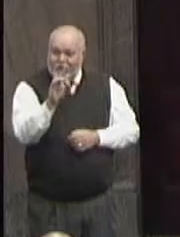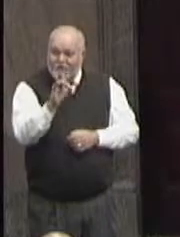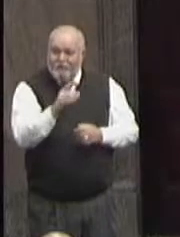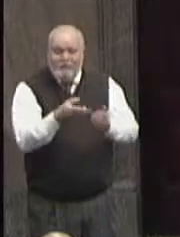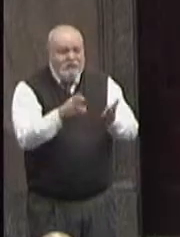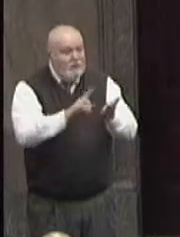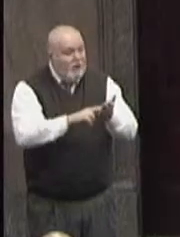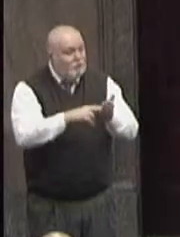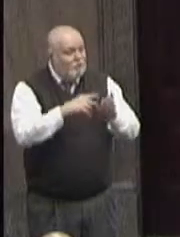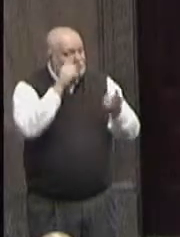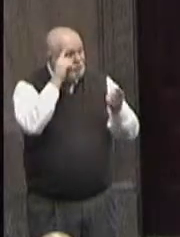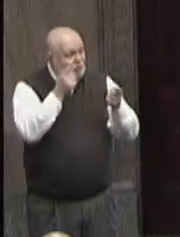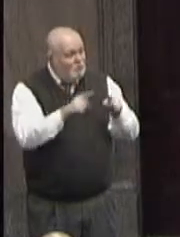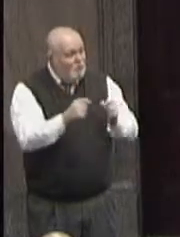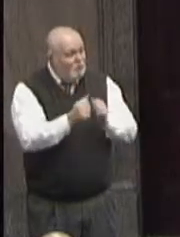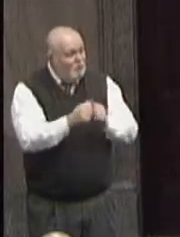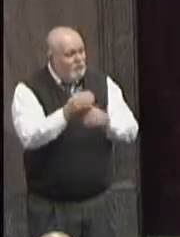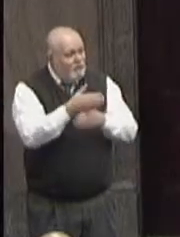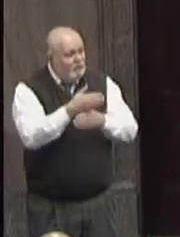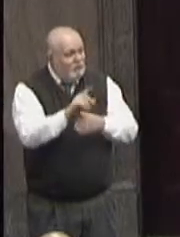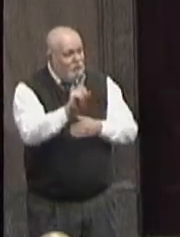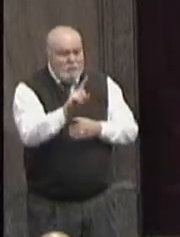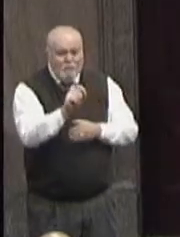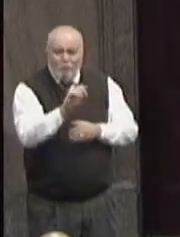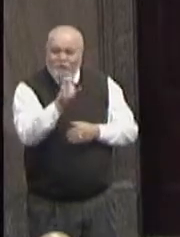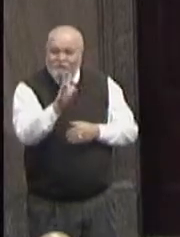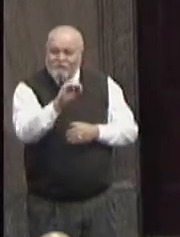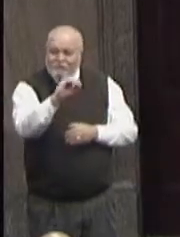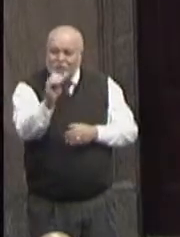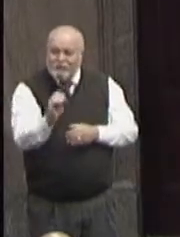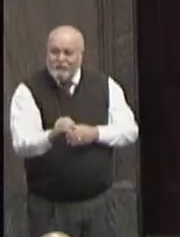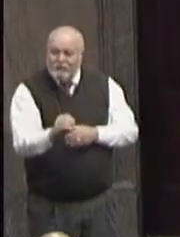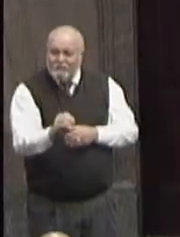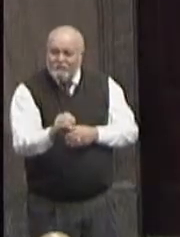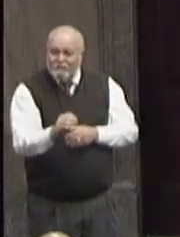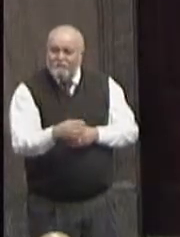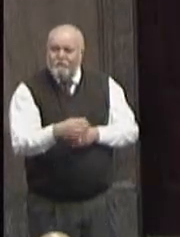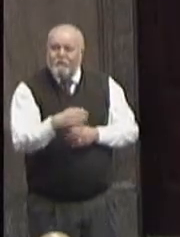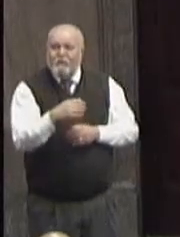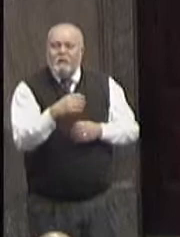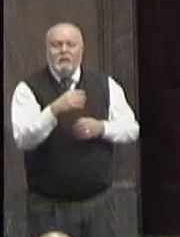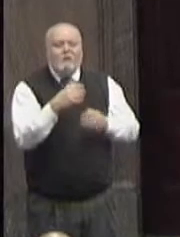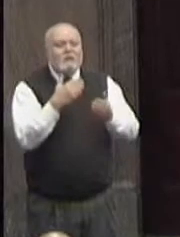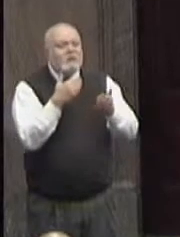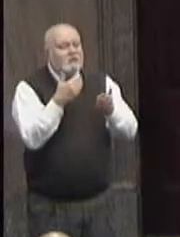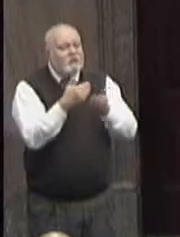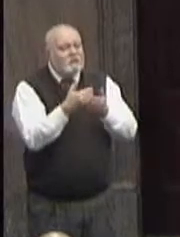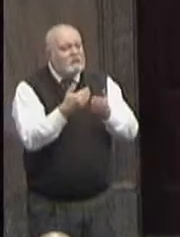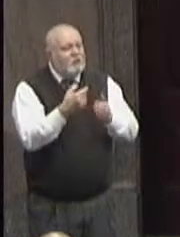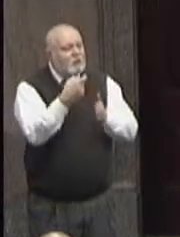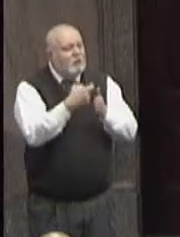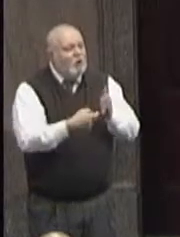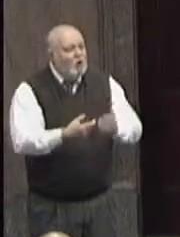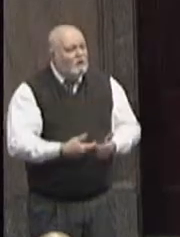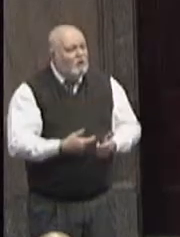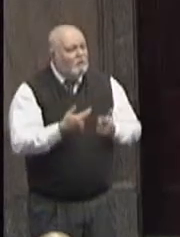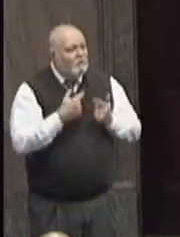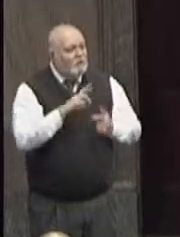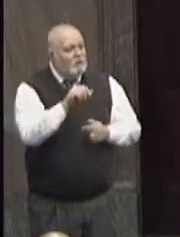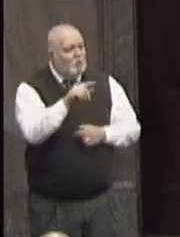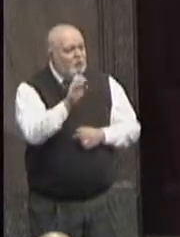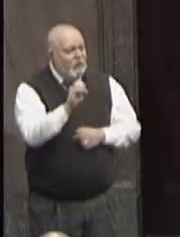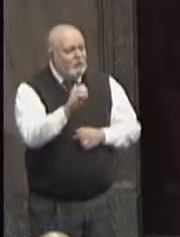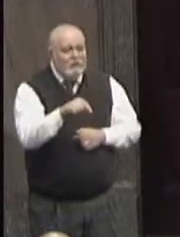of 1.7% per year, just near the cost of living rate.